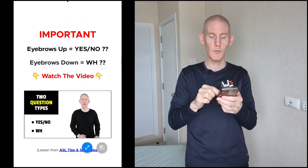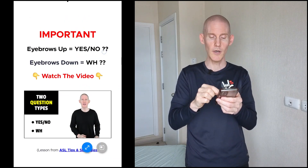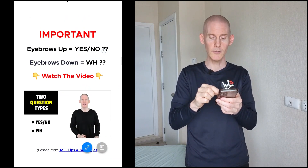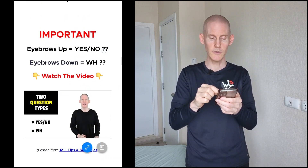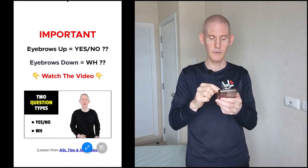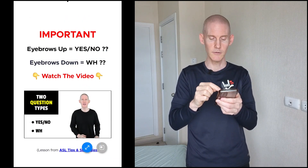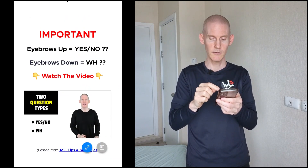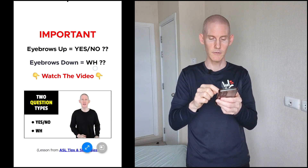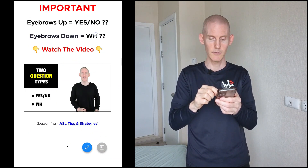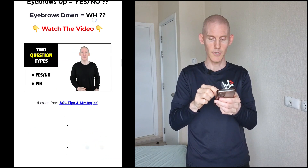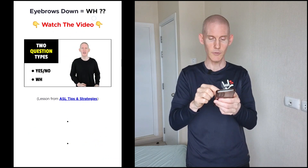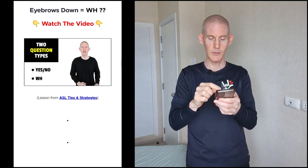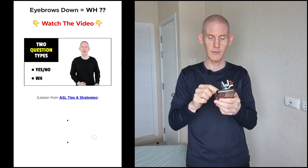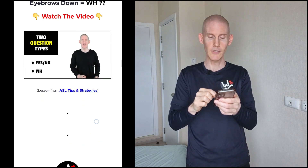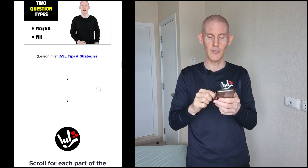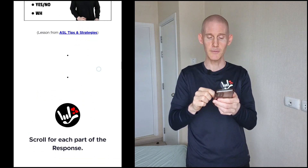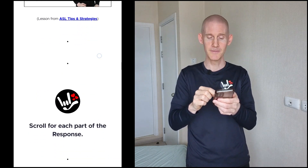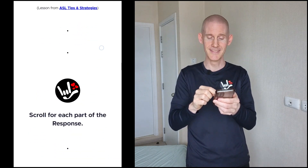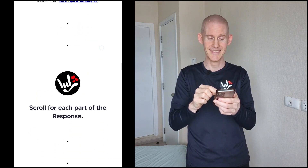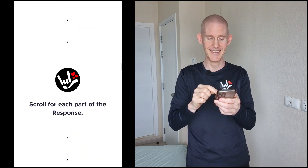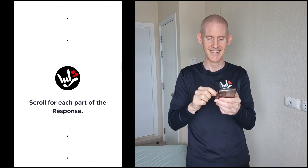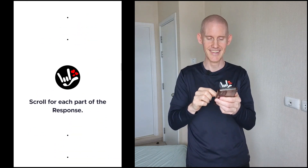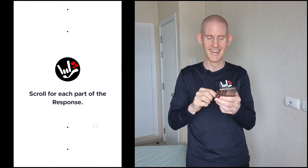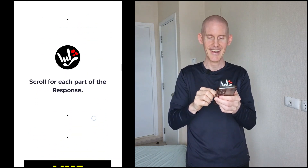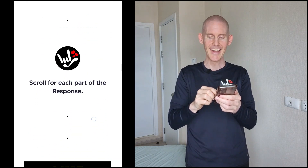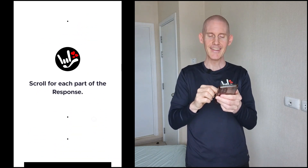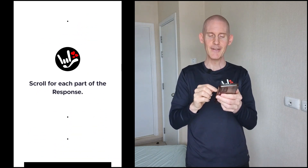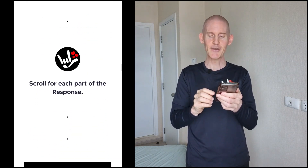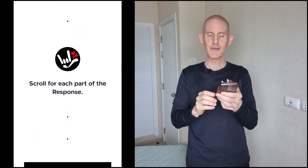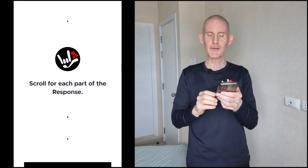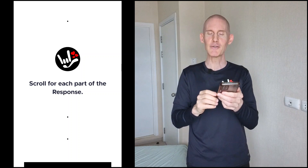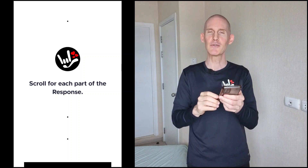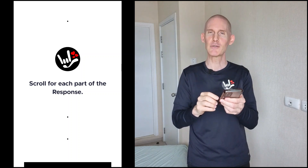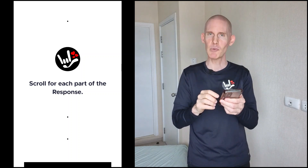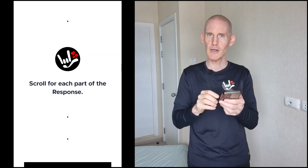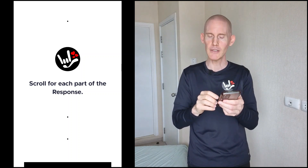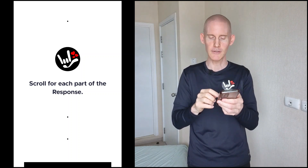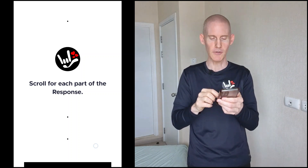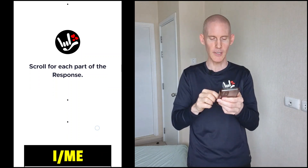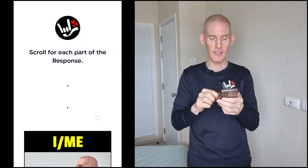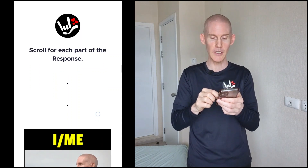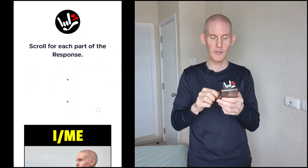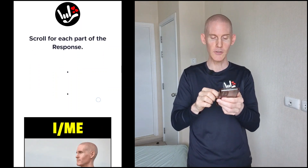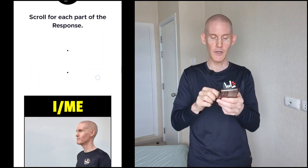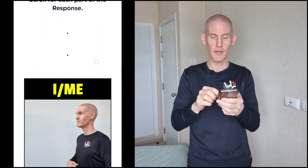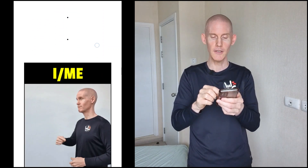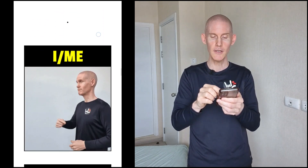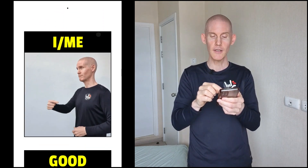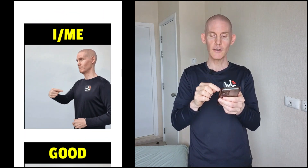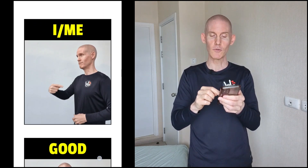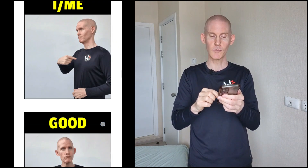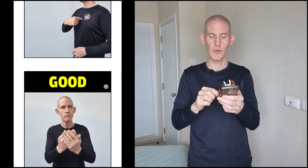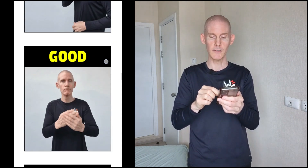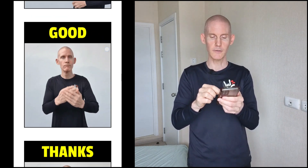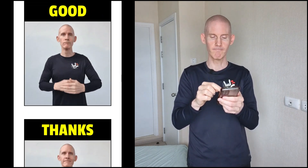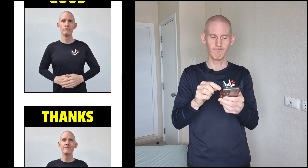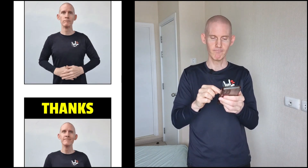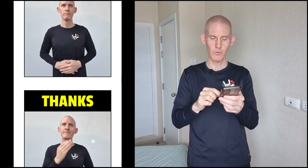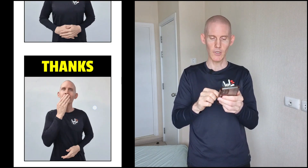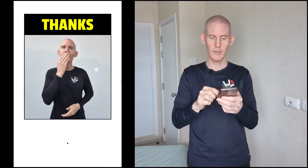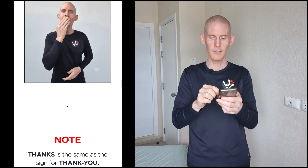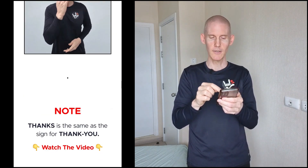about eyebrows, always good to know. And then you can learn the response, right? Each sign in the